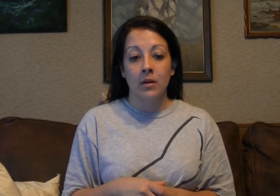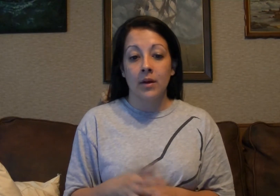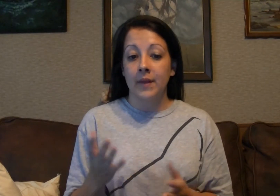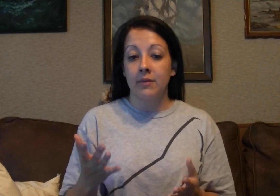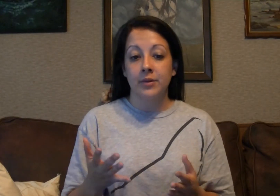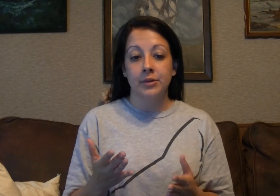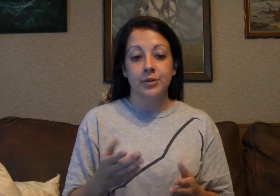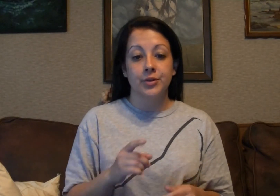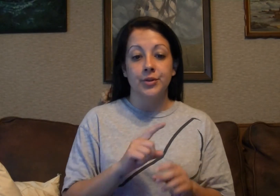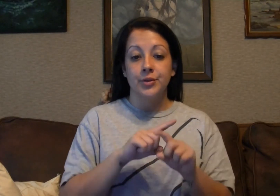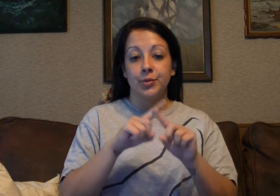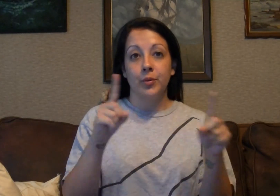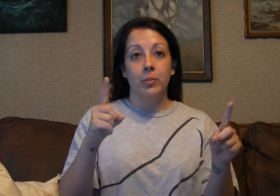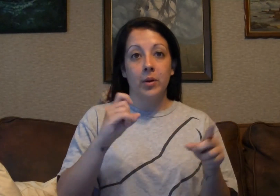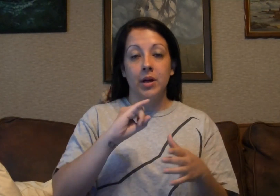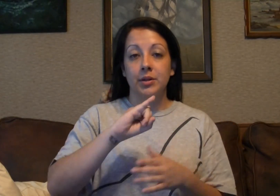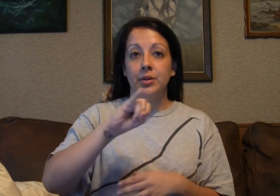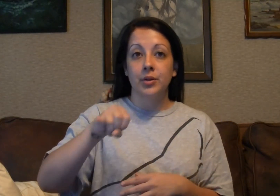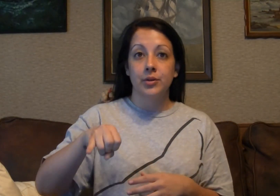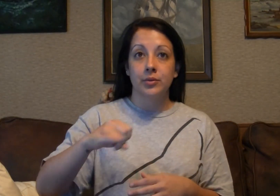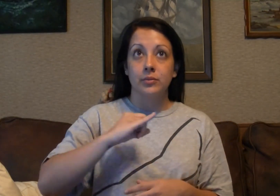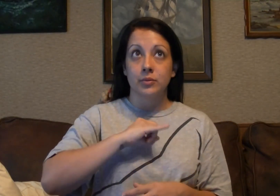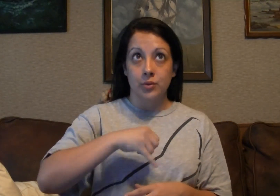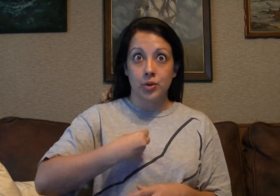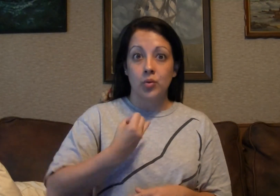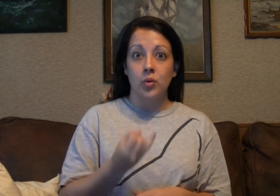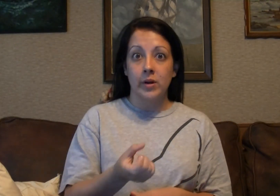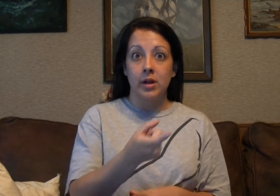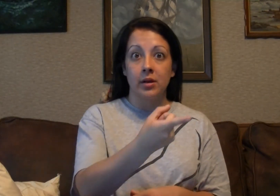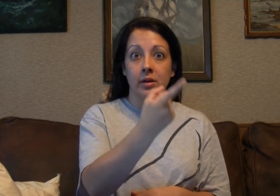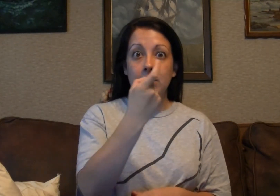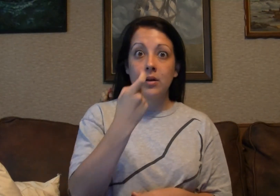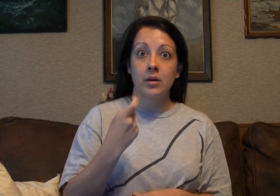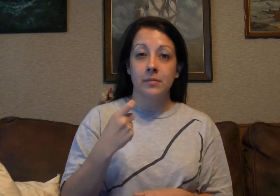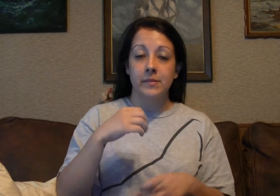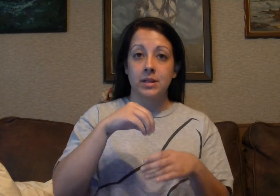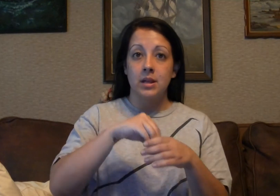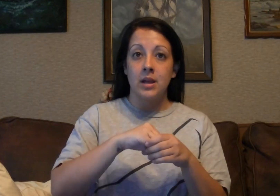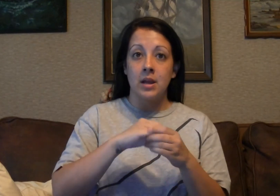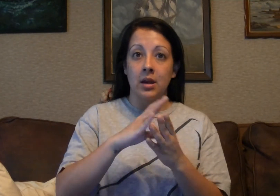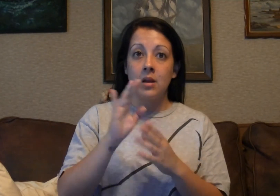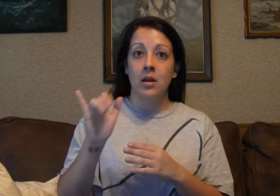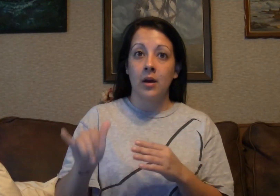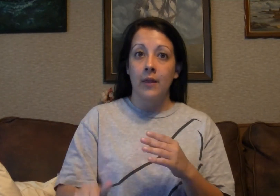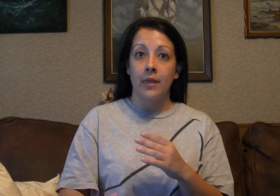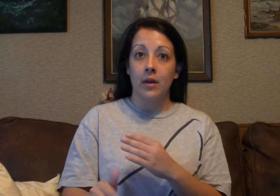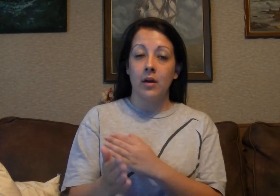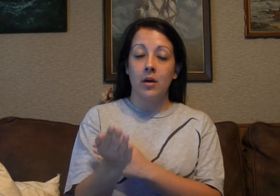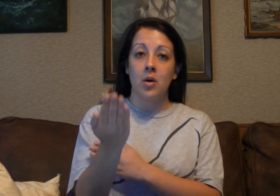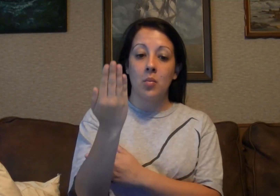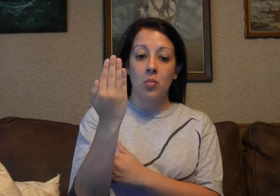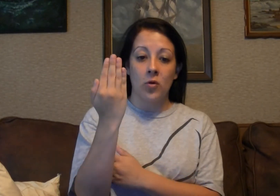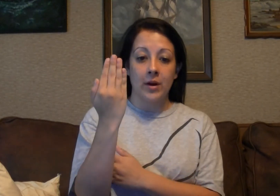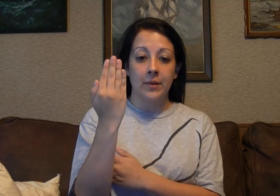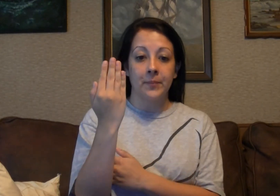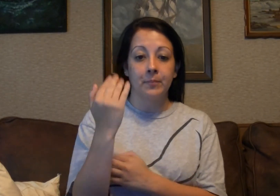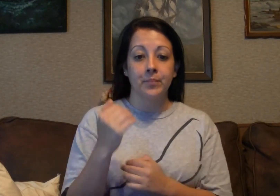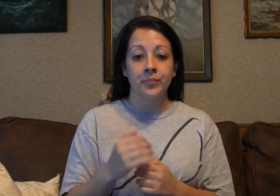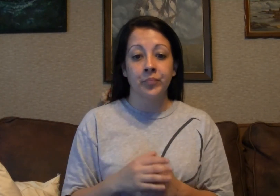And that one you could just do, but joy comes in the morning.